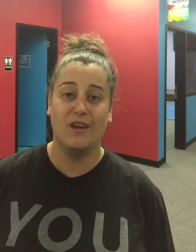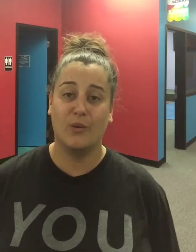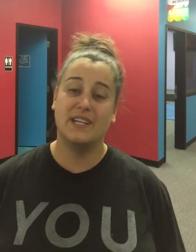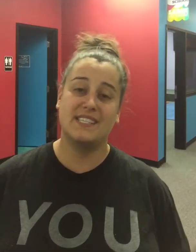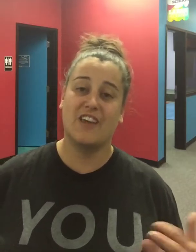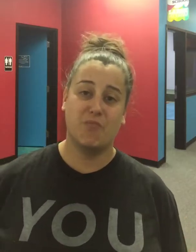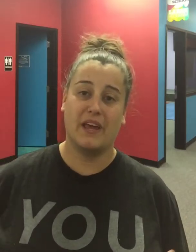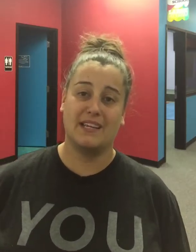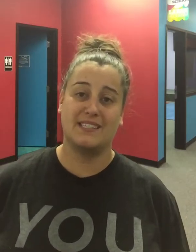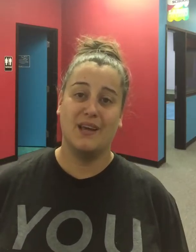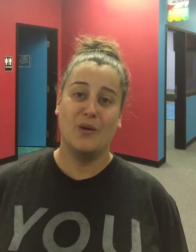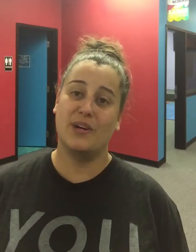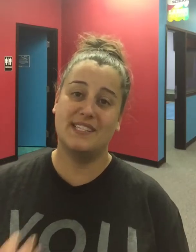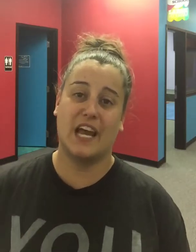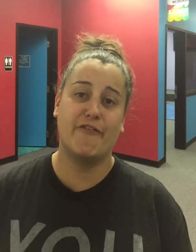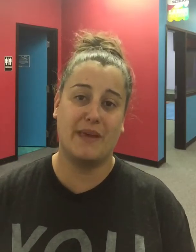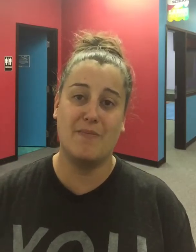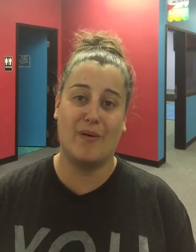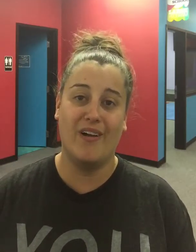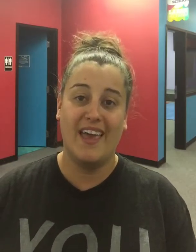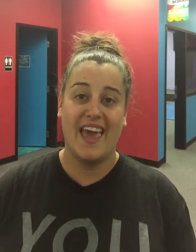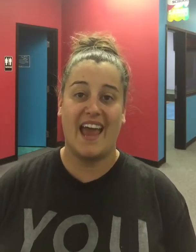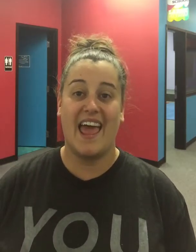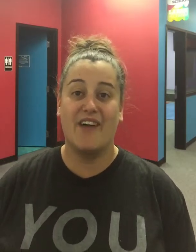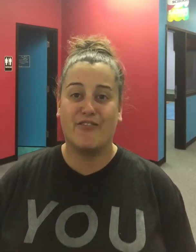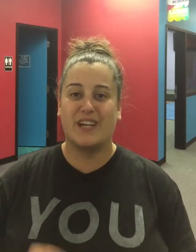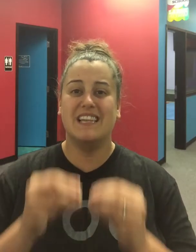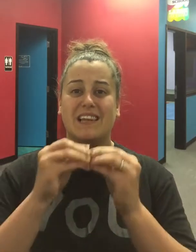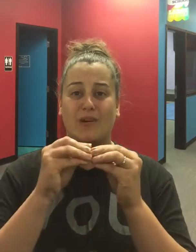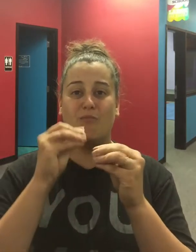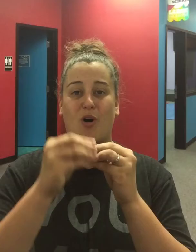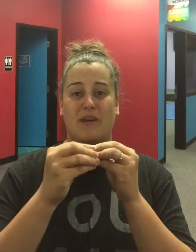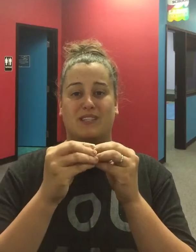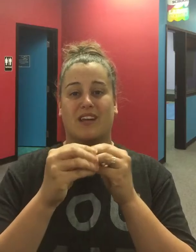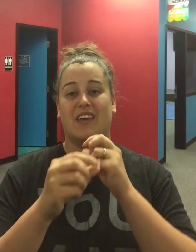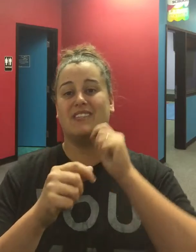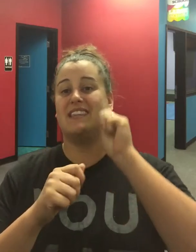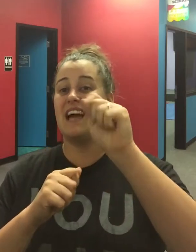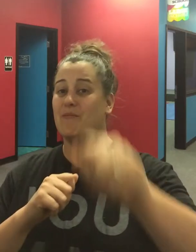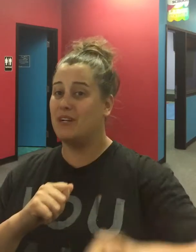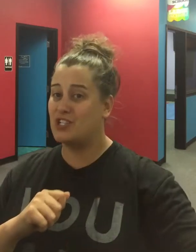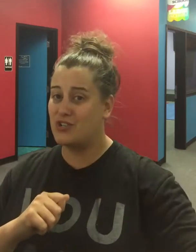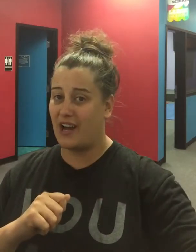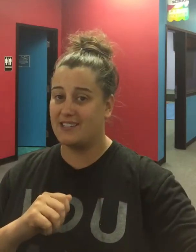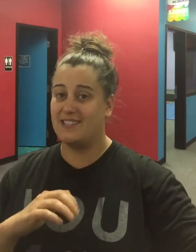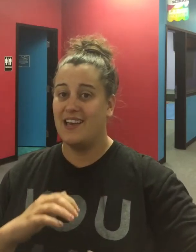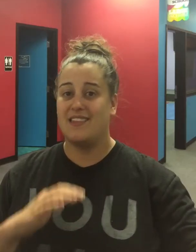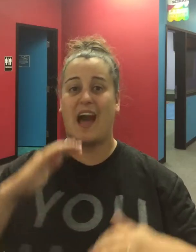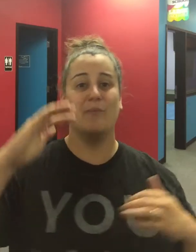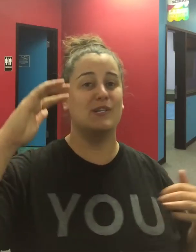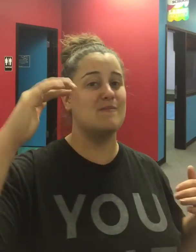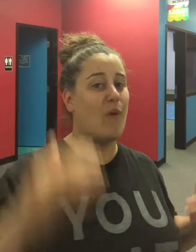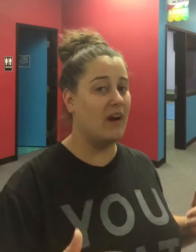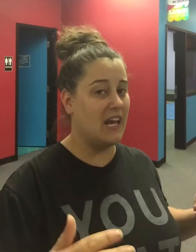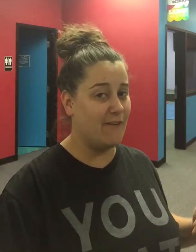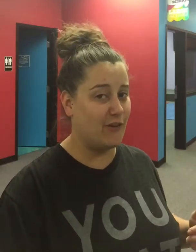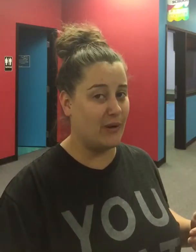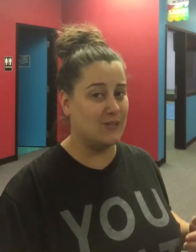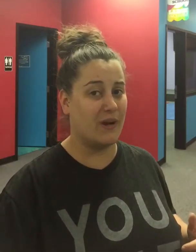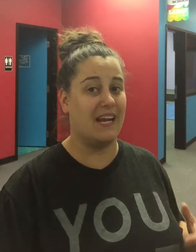We're a safe place, we're safe people, and every little moment is gonna give us that much trust, that much more influence. We're gonna get